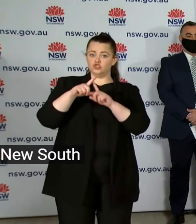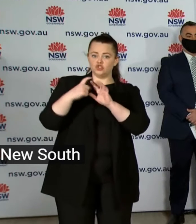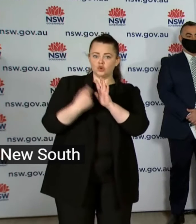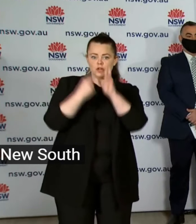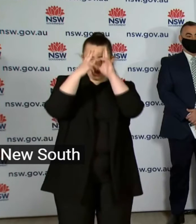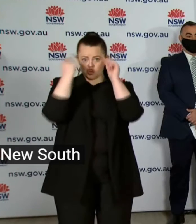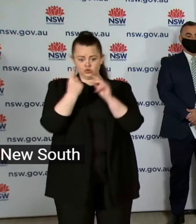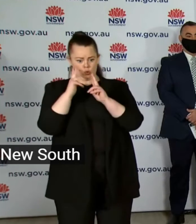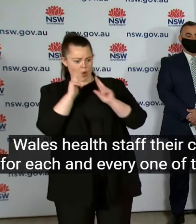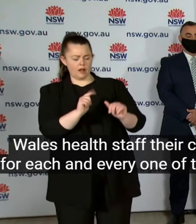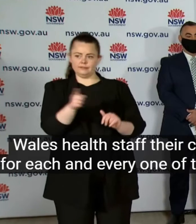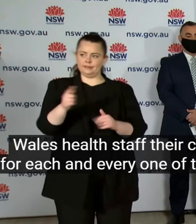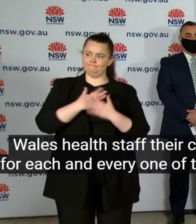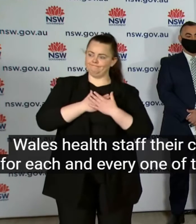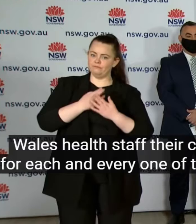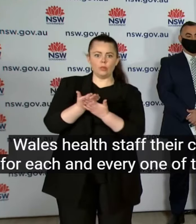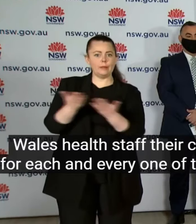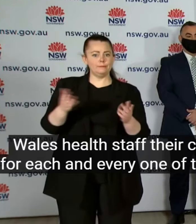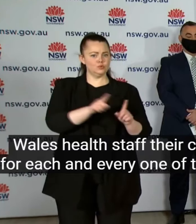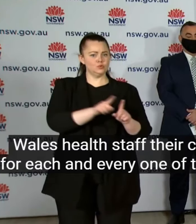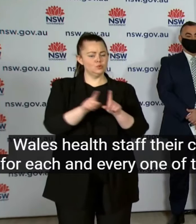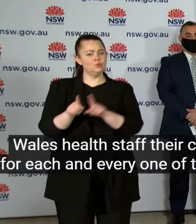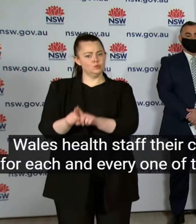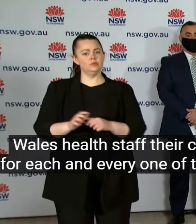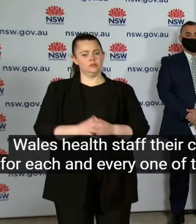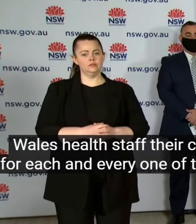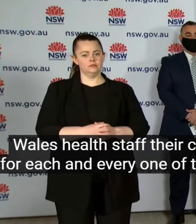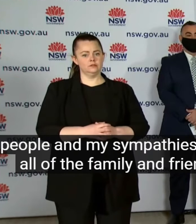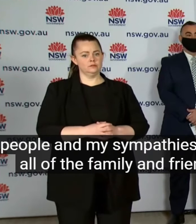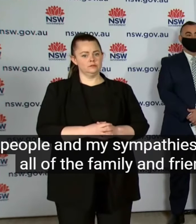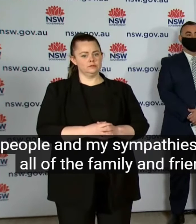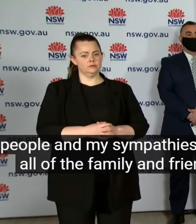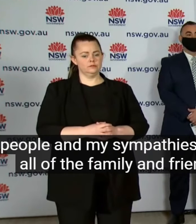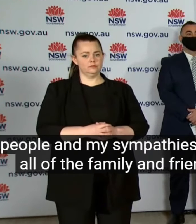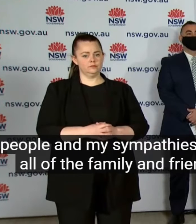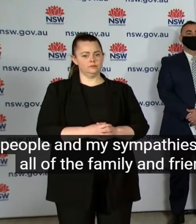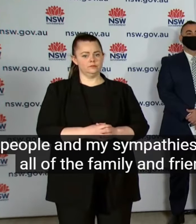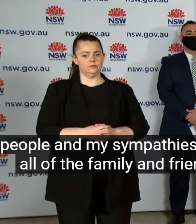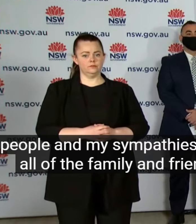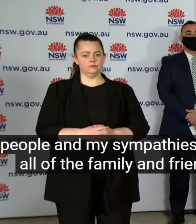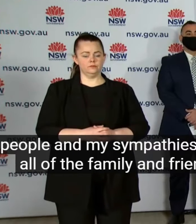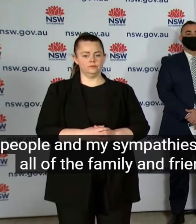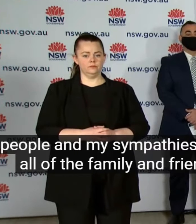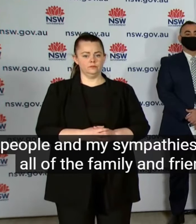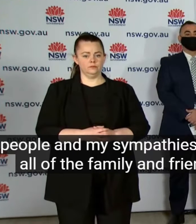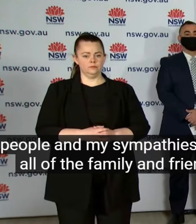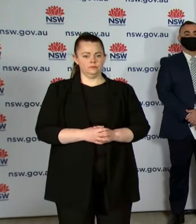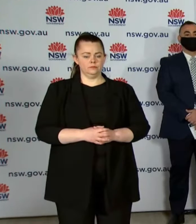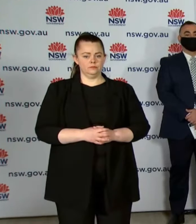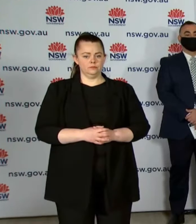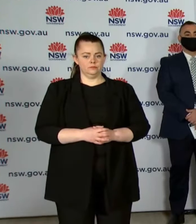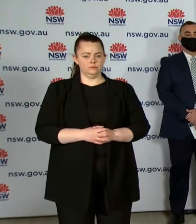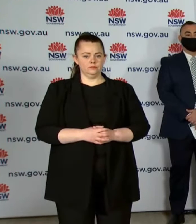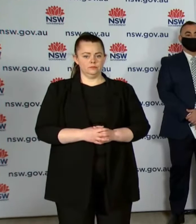people. And my sympathies go to all of the family and friends of each of these people who've passed away.